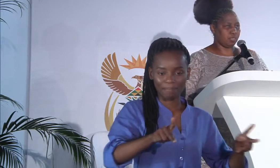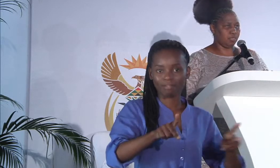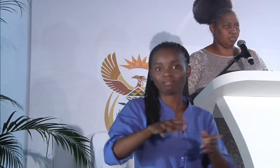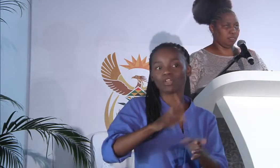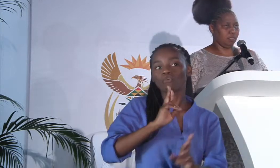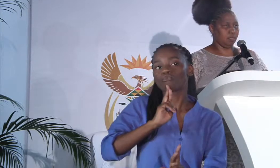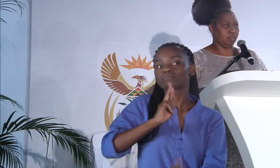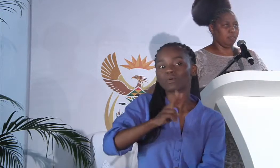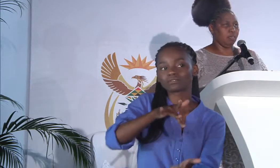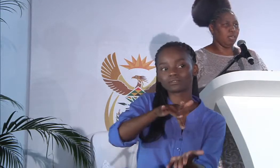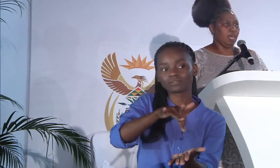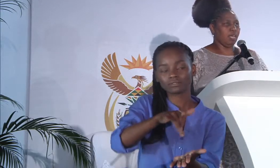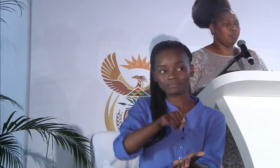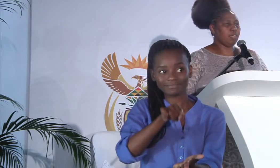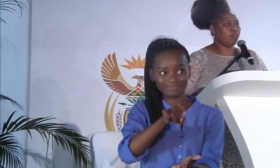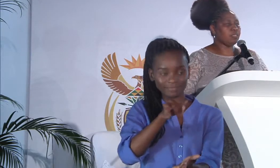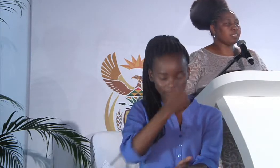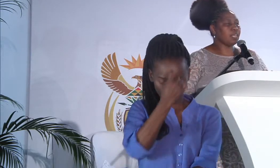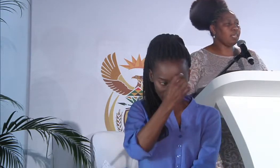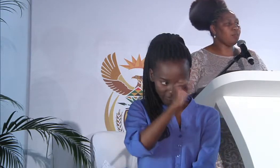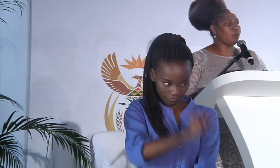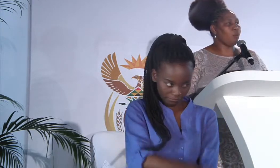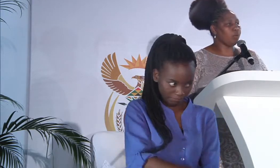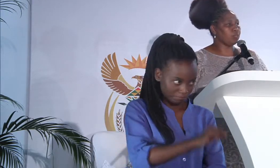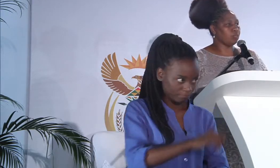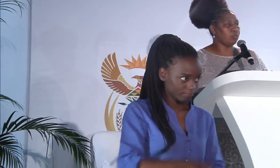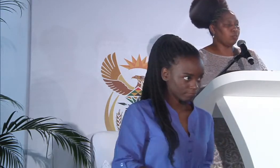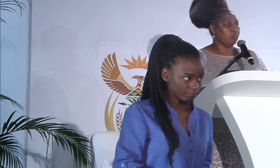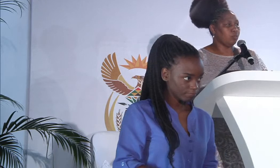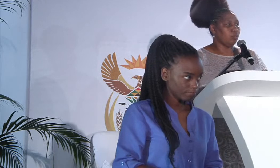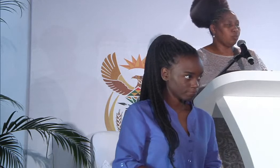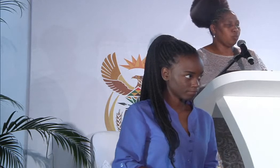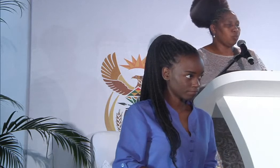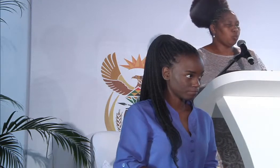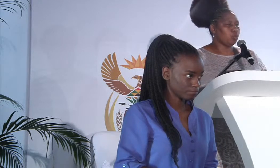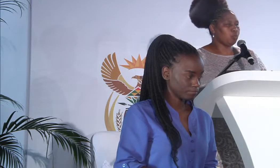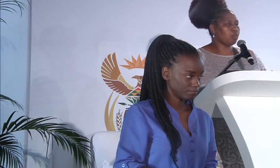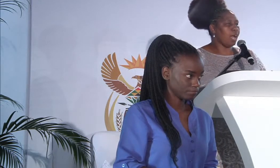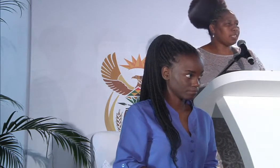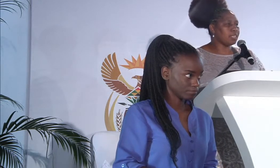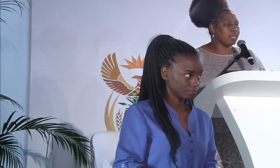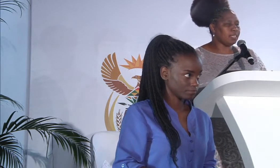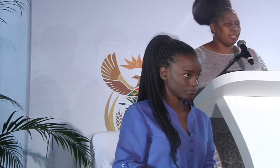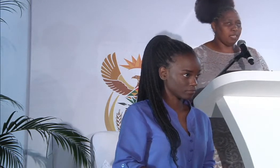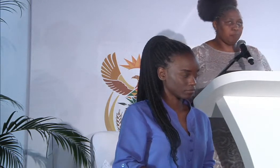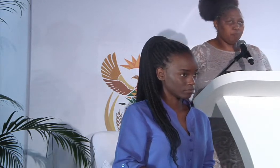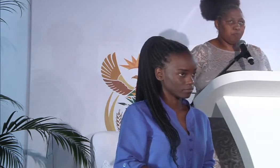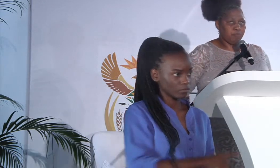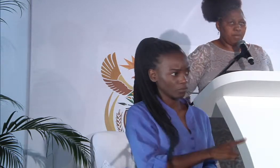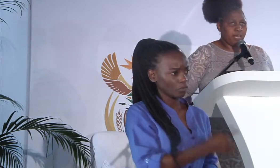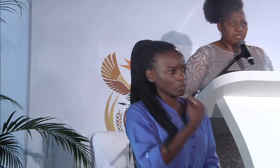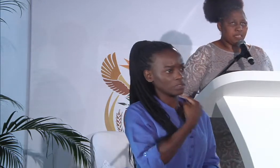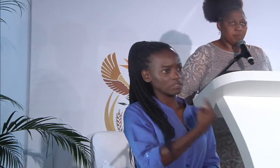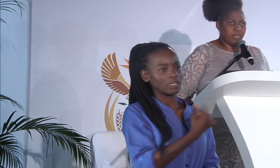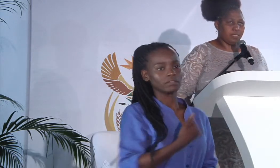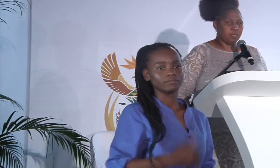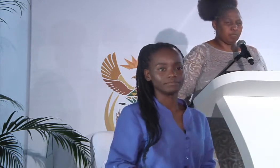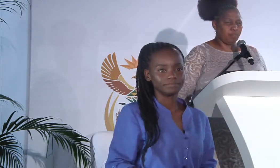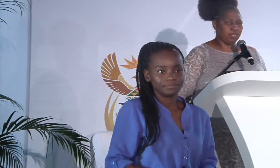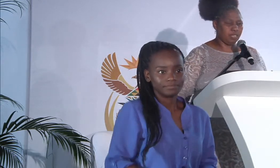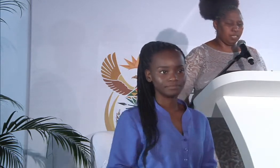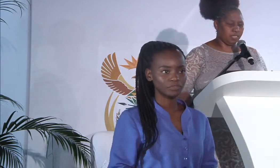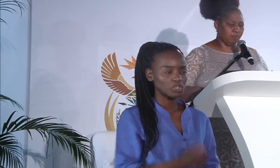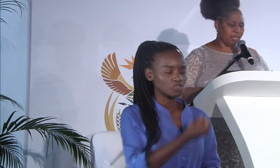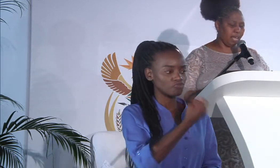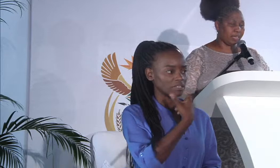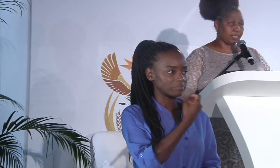response. And you cannot say you are going to write that in the Prevention